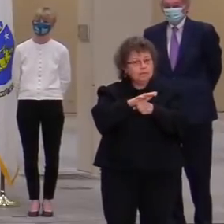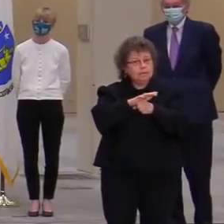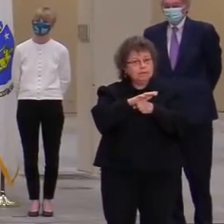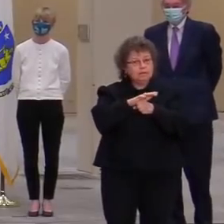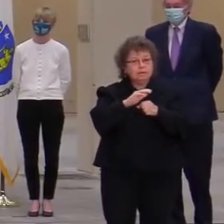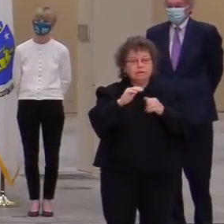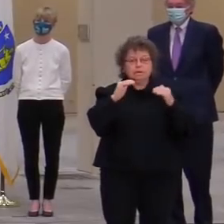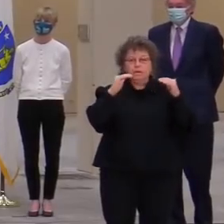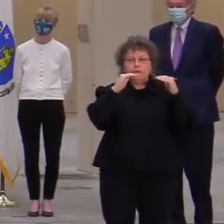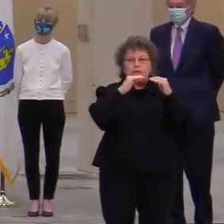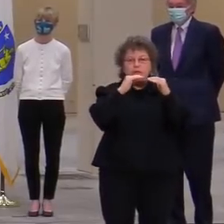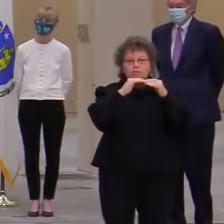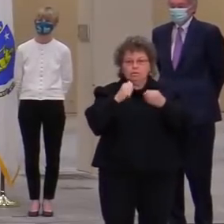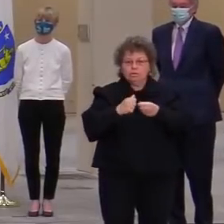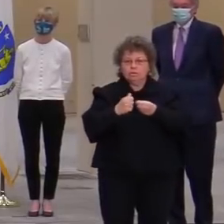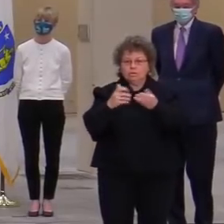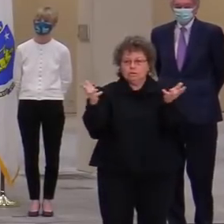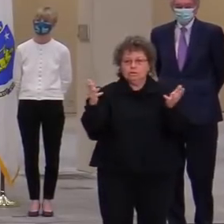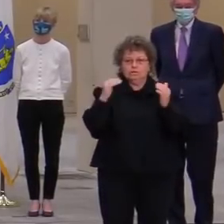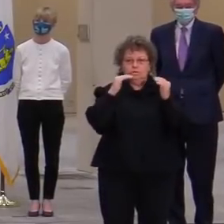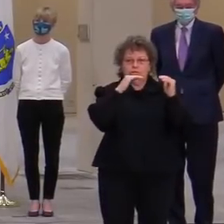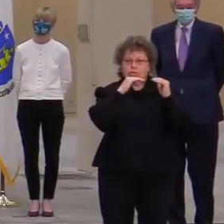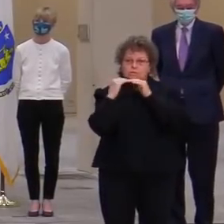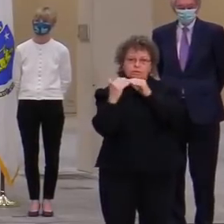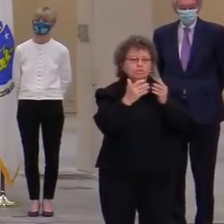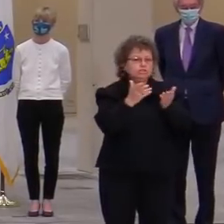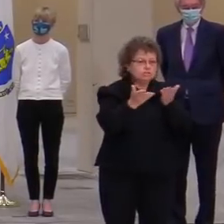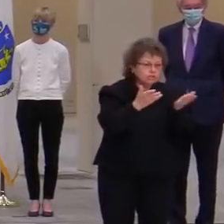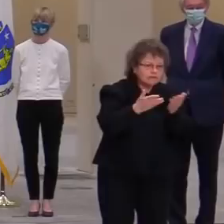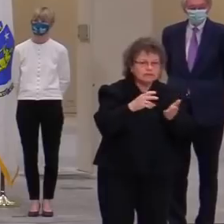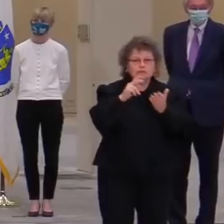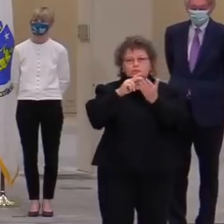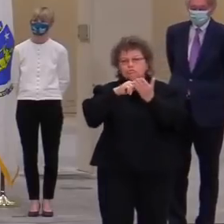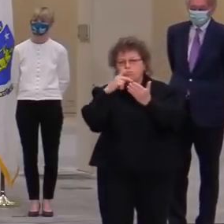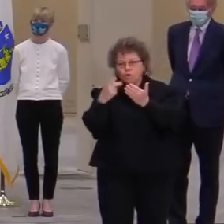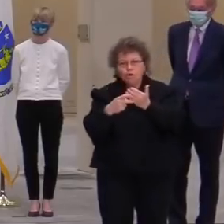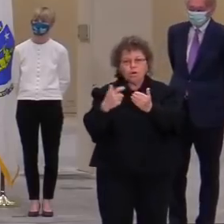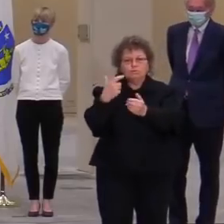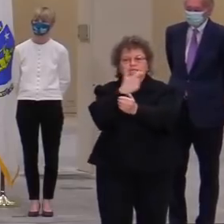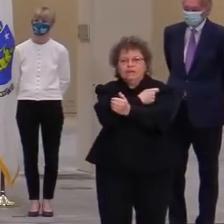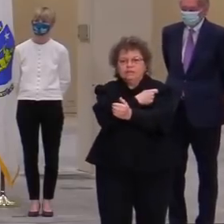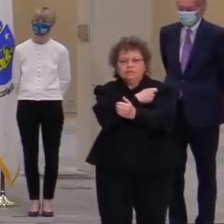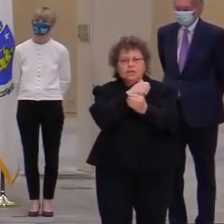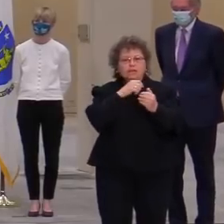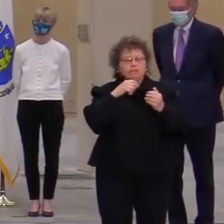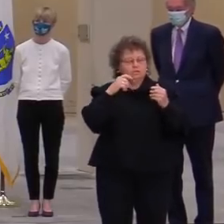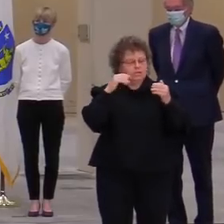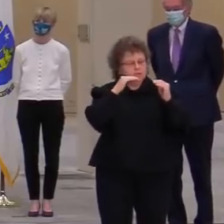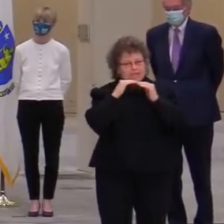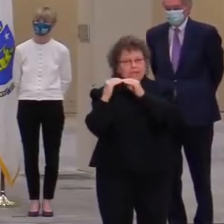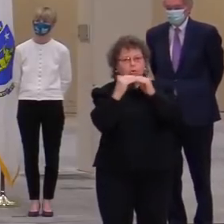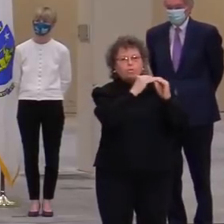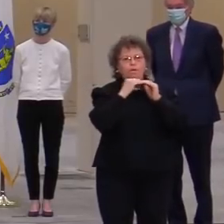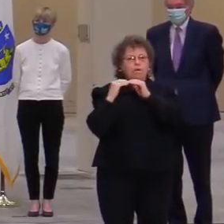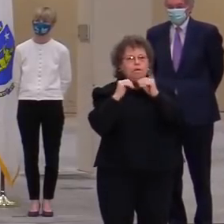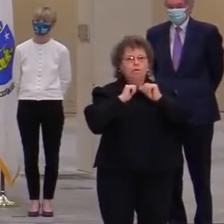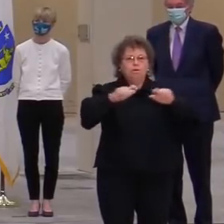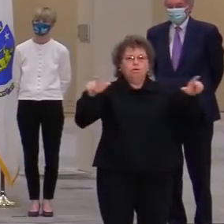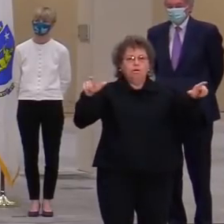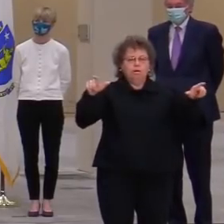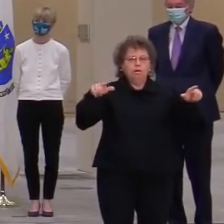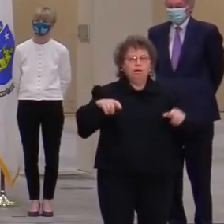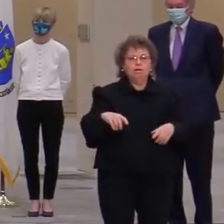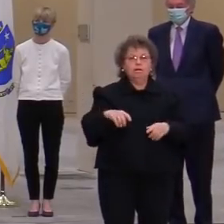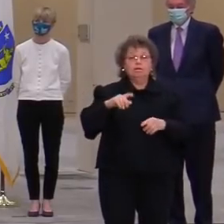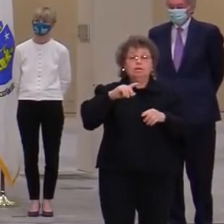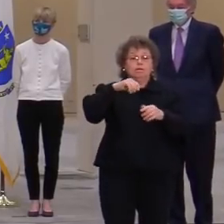equitable delivery of its programs and services supporting vaccination efforts. The decision to locate the Federal